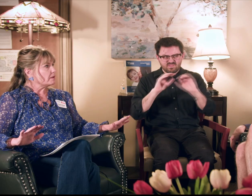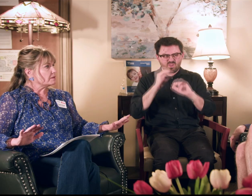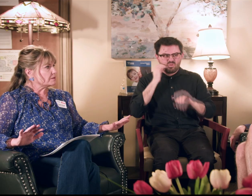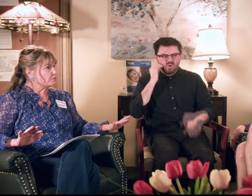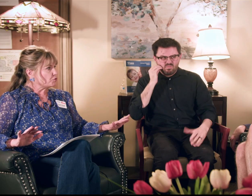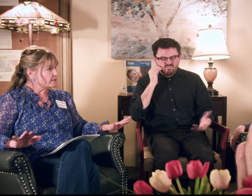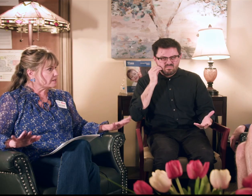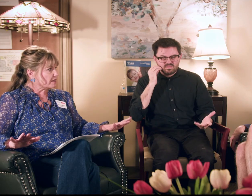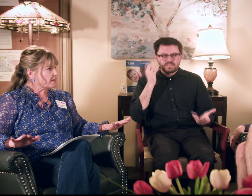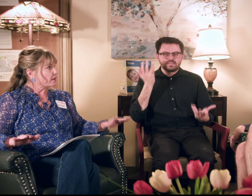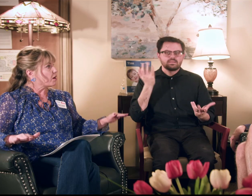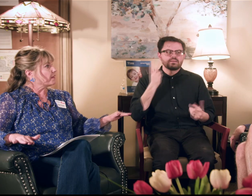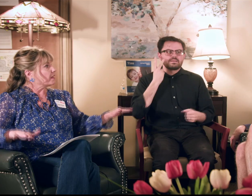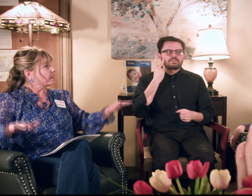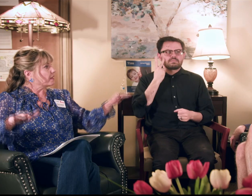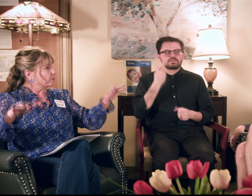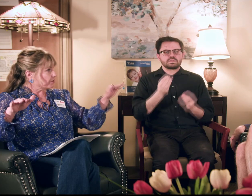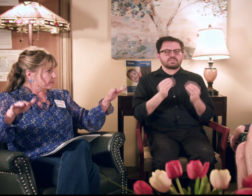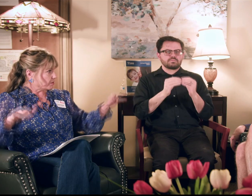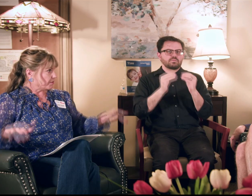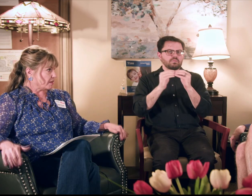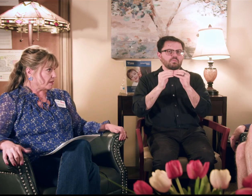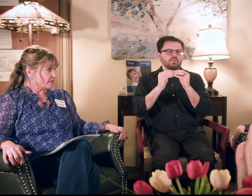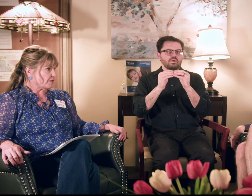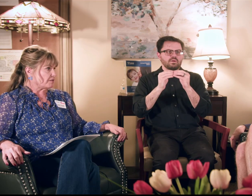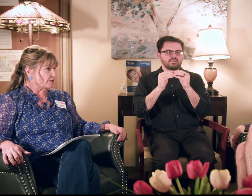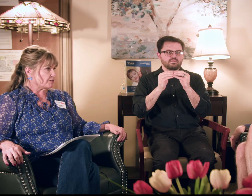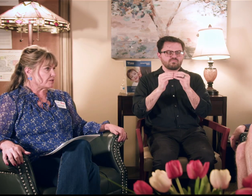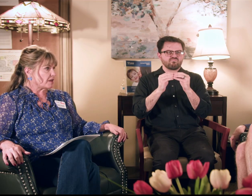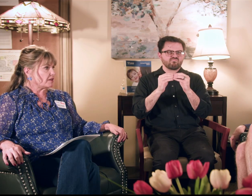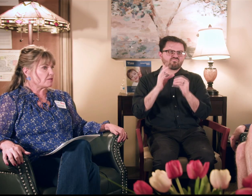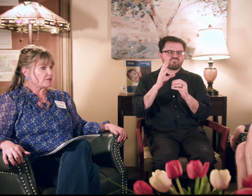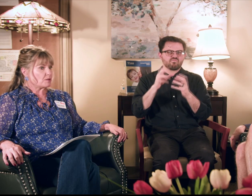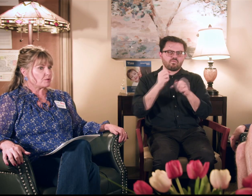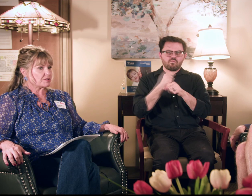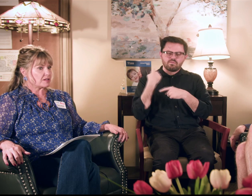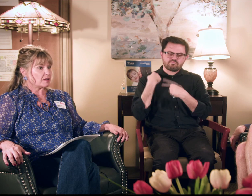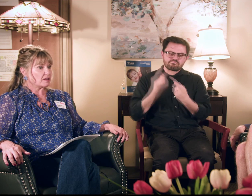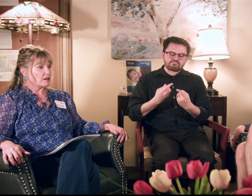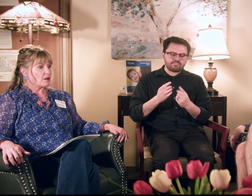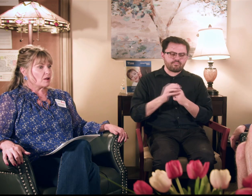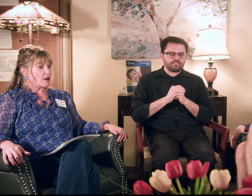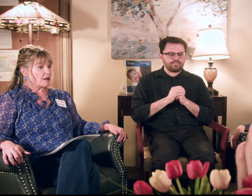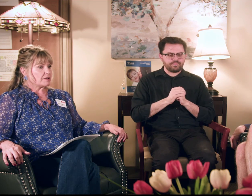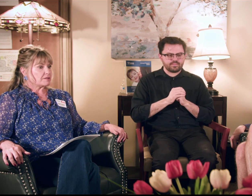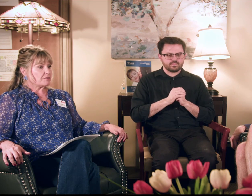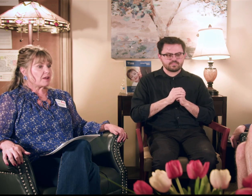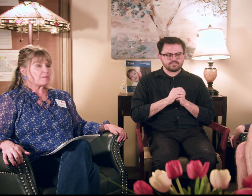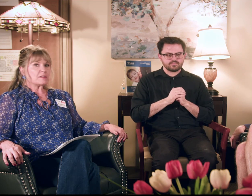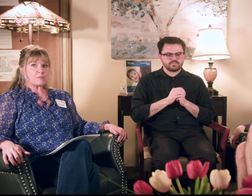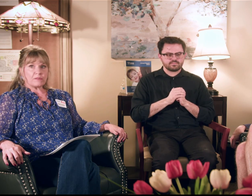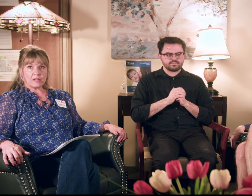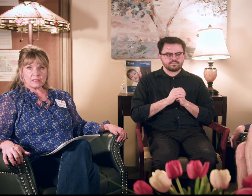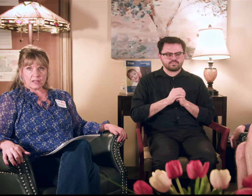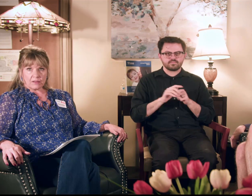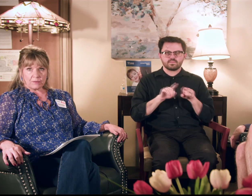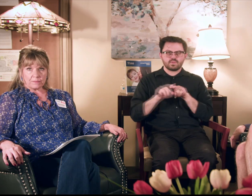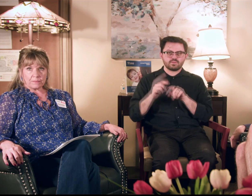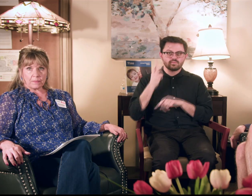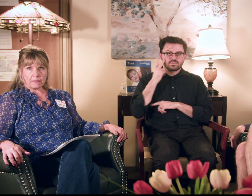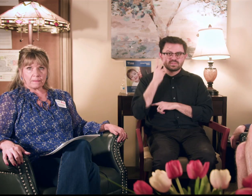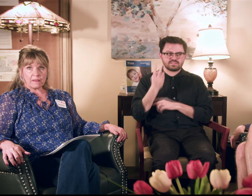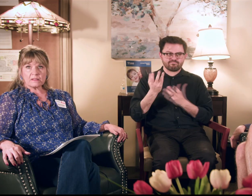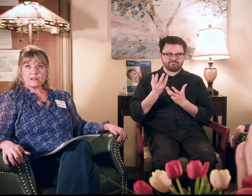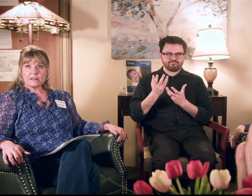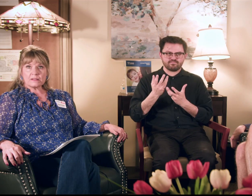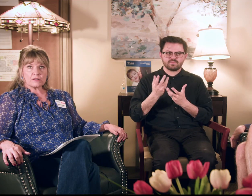some trends like that on the increase over the last 5 years. And the other thing we're seeing is families moving in